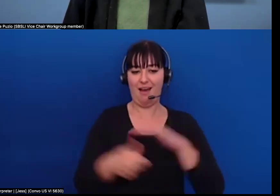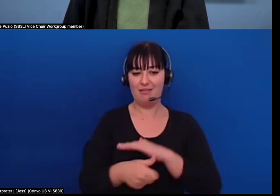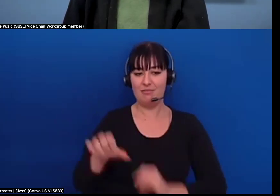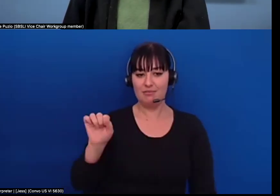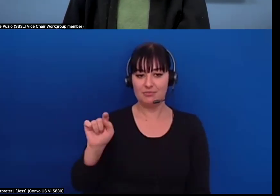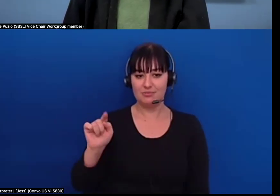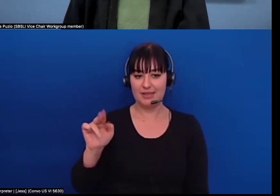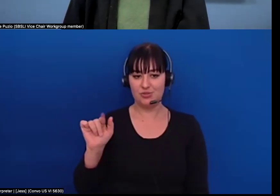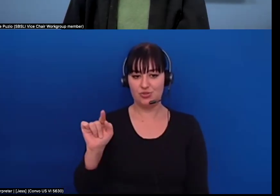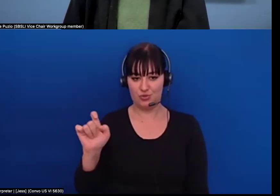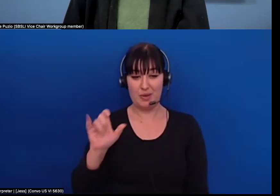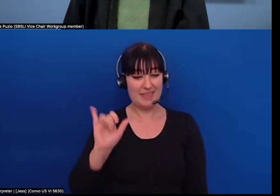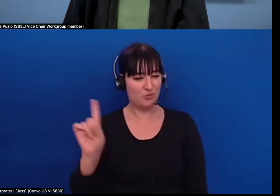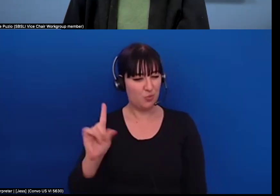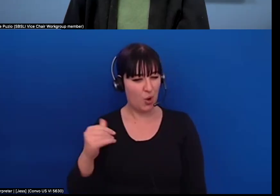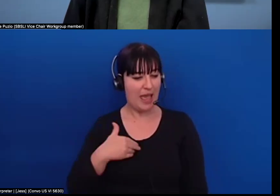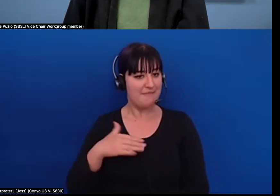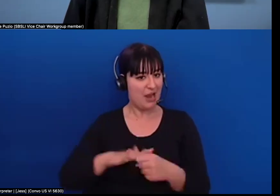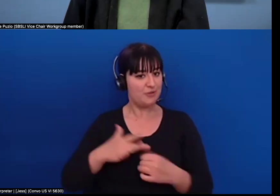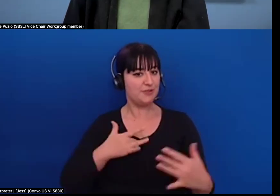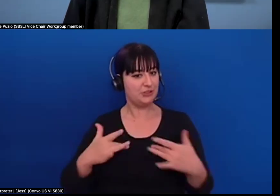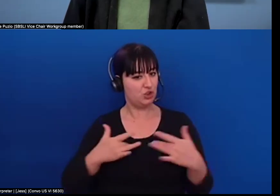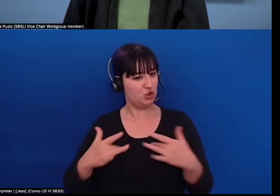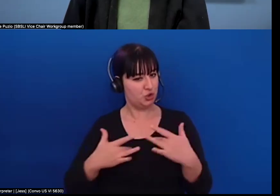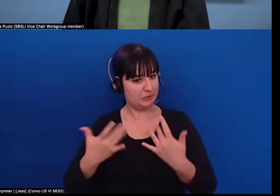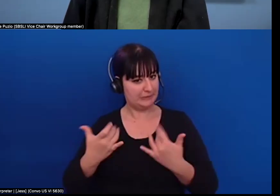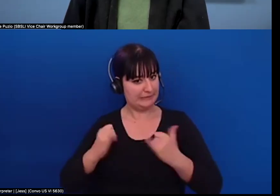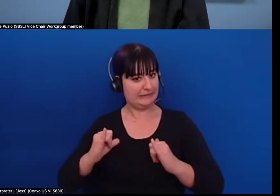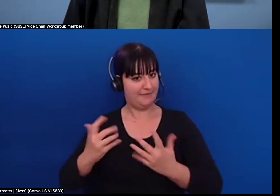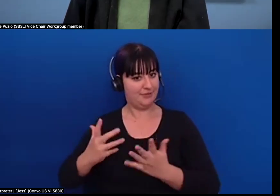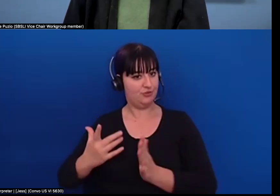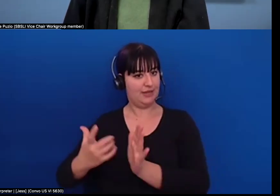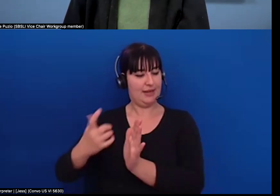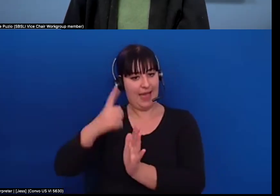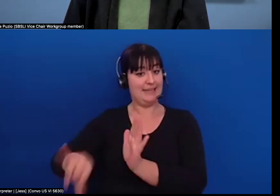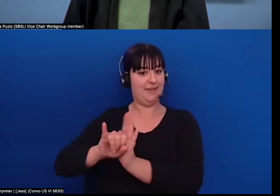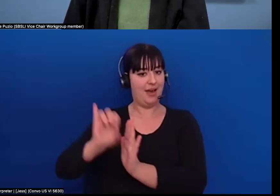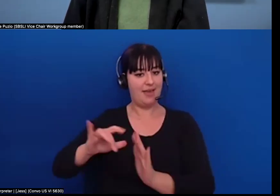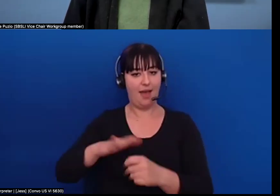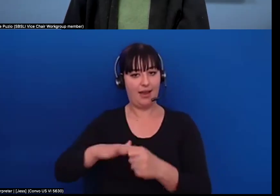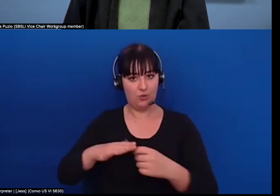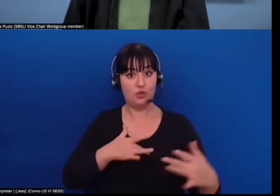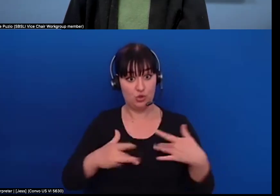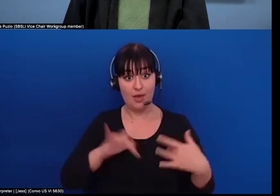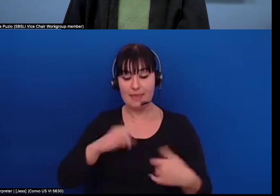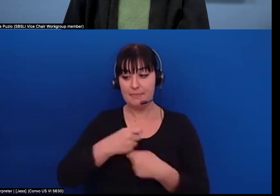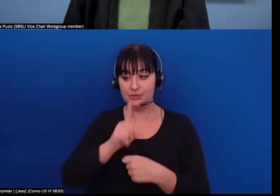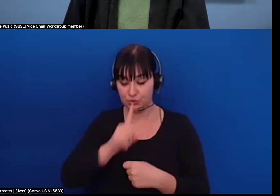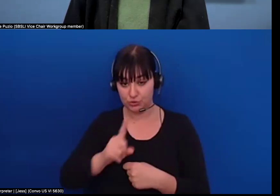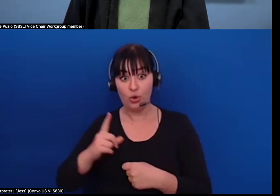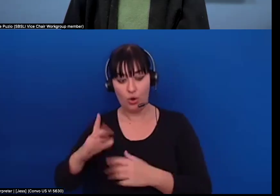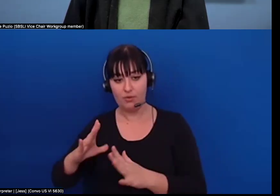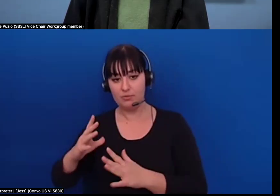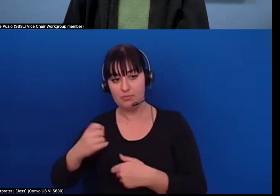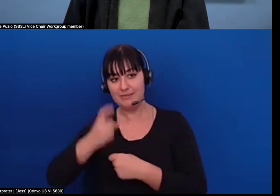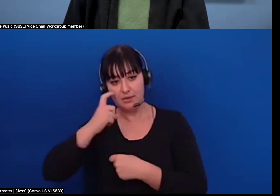That's where we have areas of concern that have been identified that made sense for us to pause the